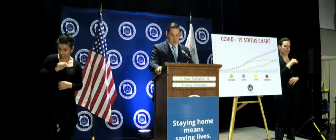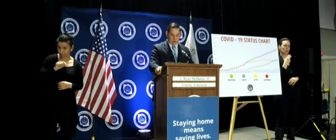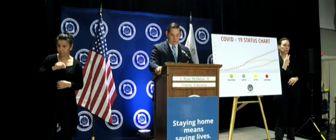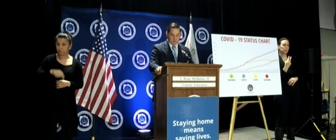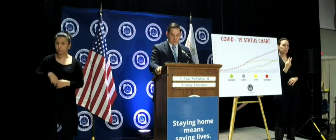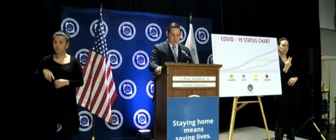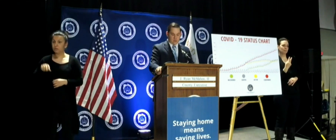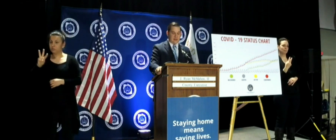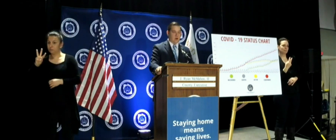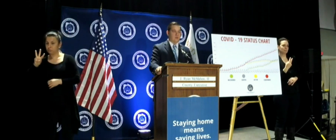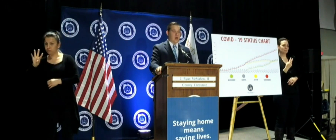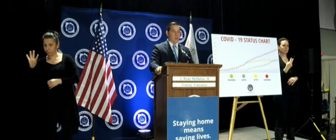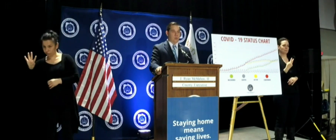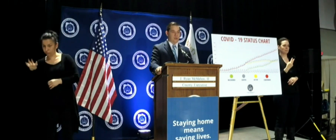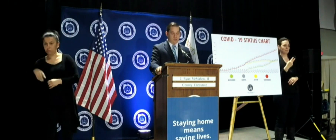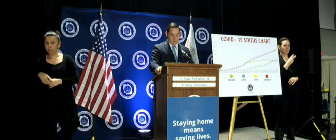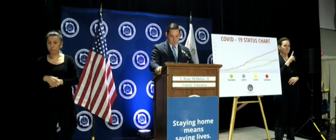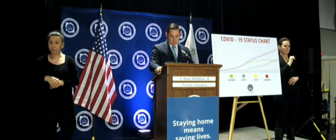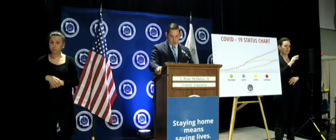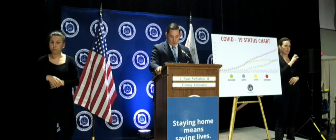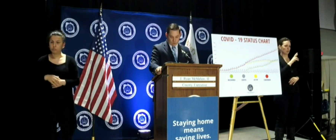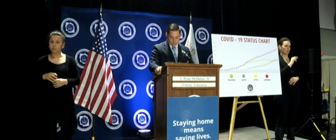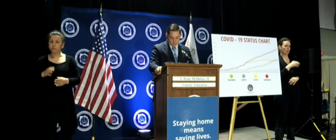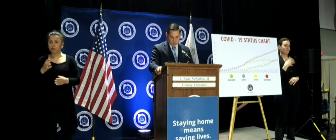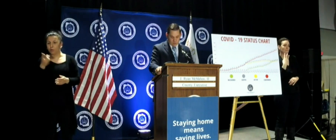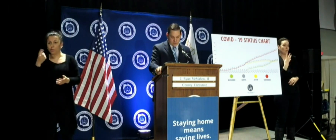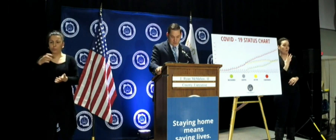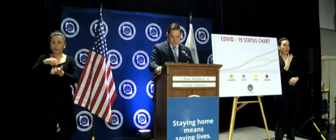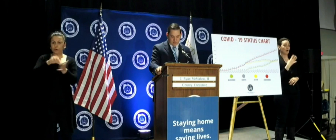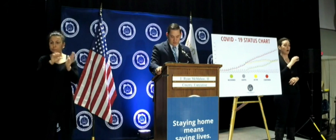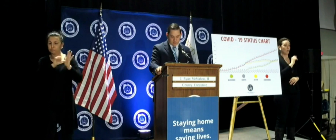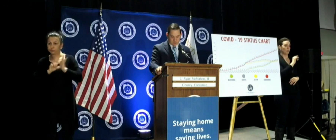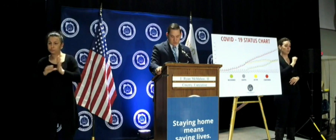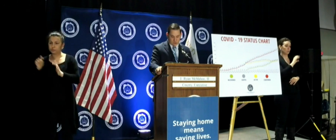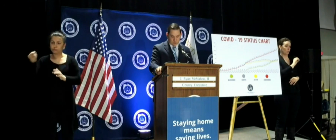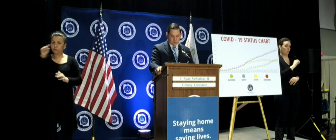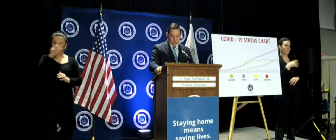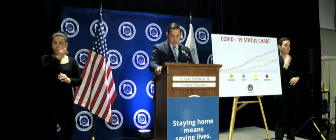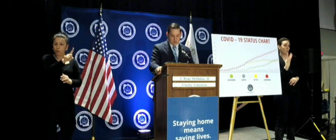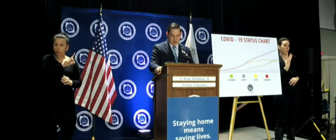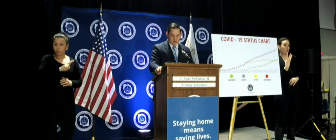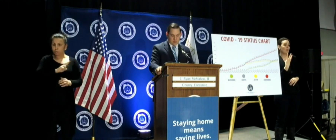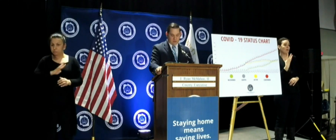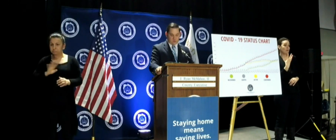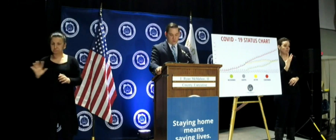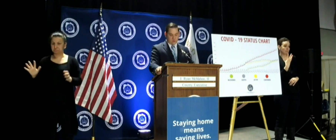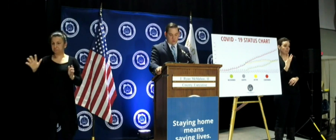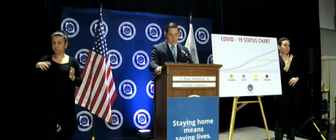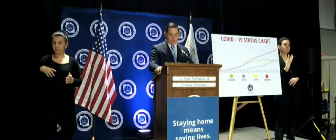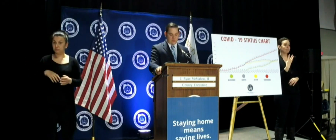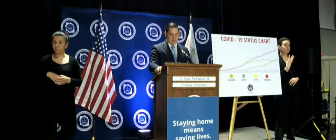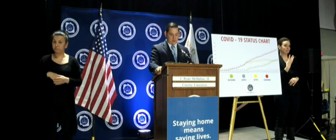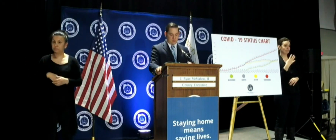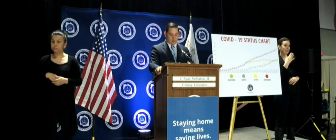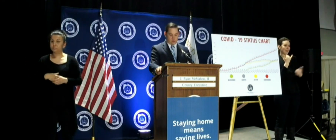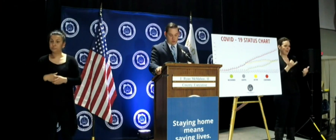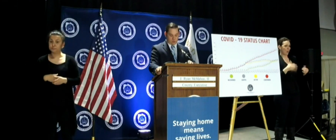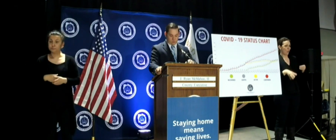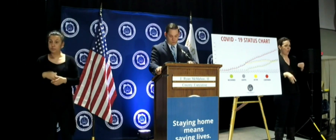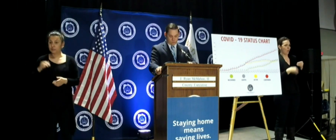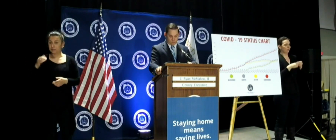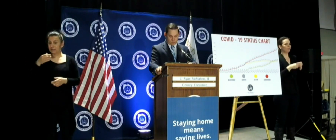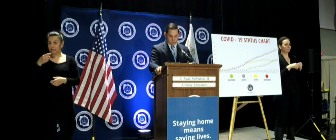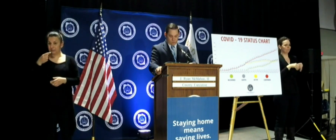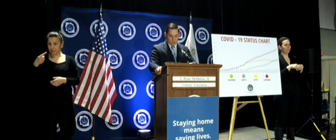Lafayette 3, Town of Elbridge 2, Town of Fabius 2, Town of Spafford 2, and Town of Tully